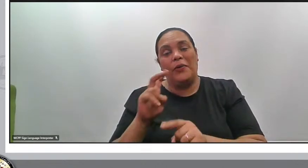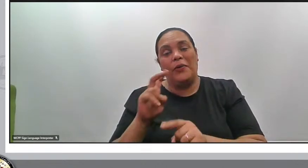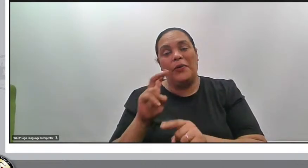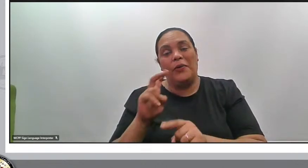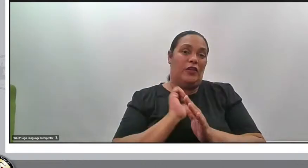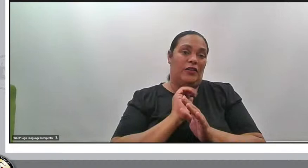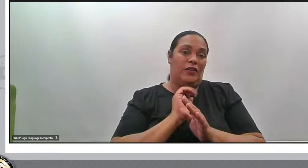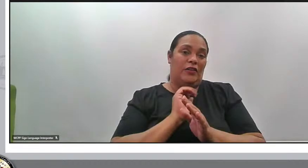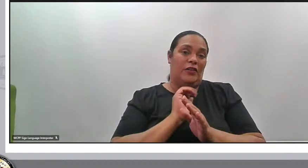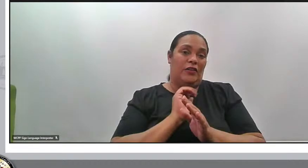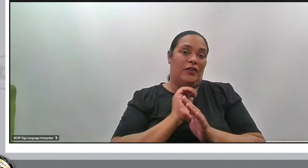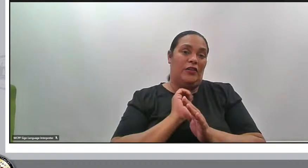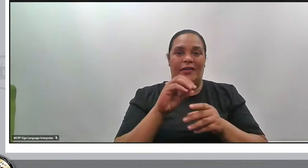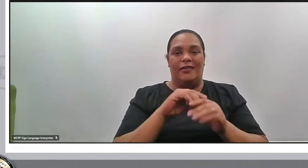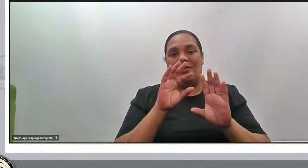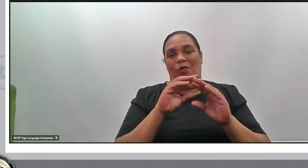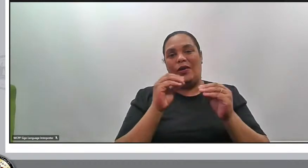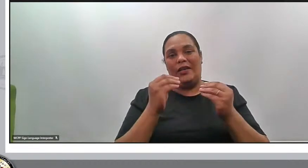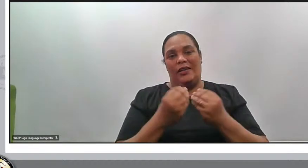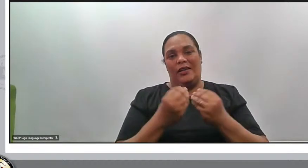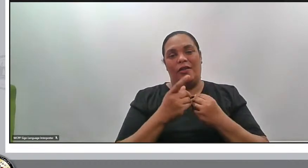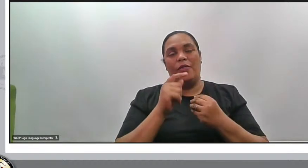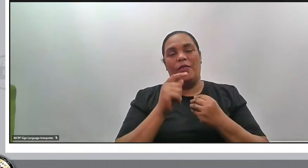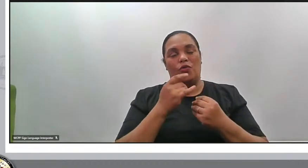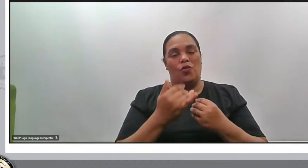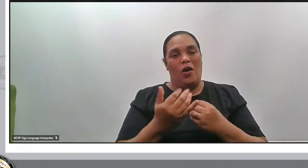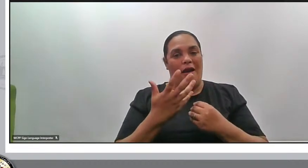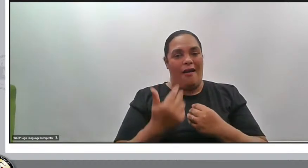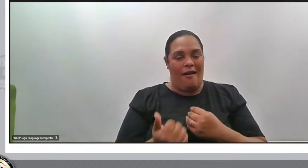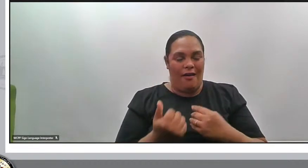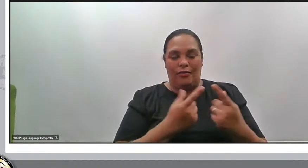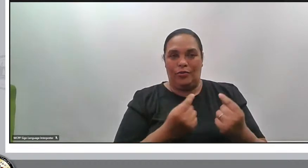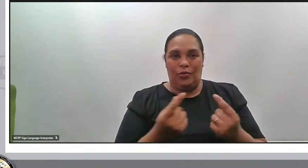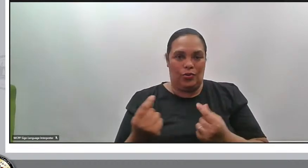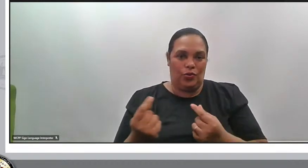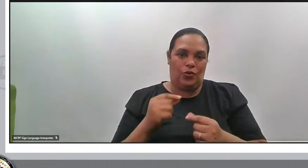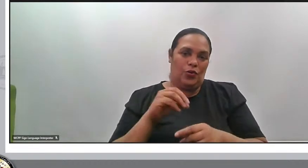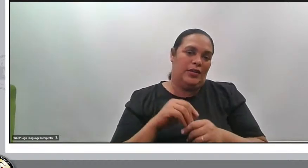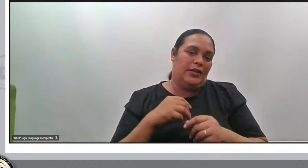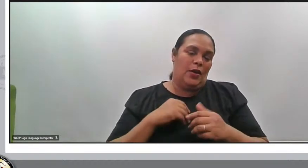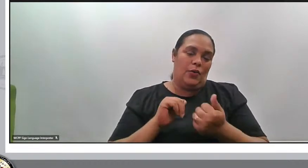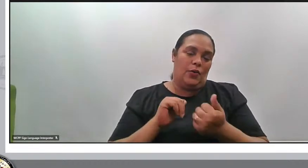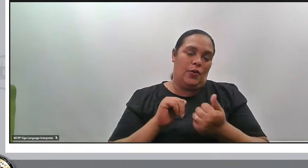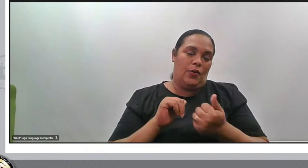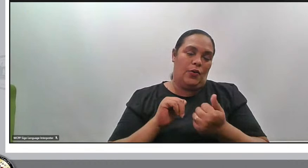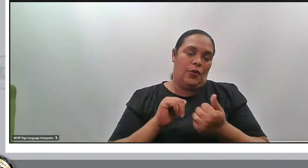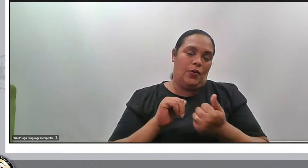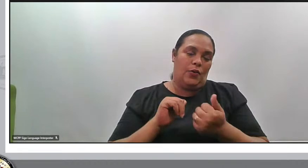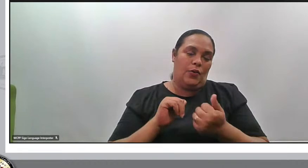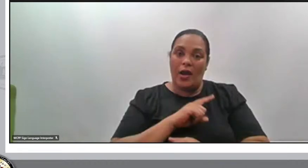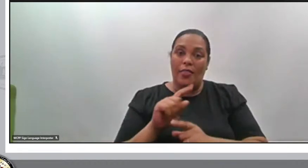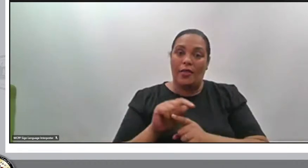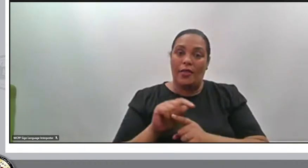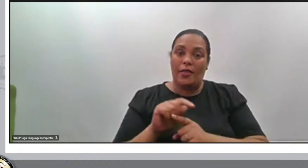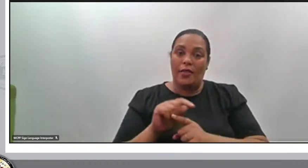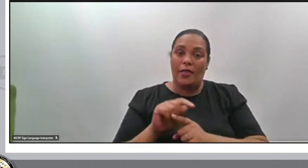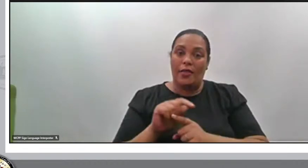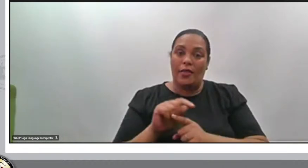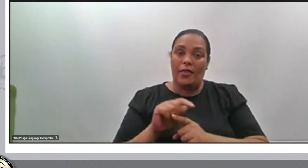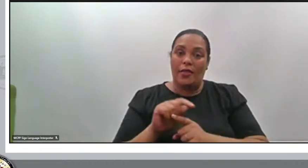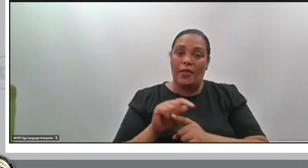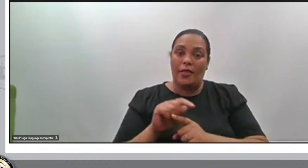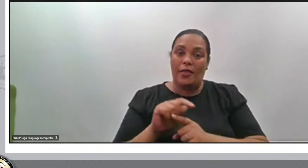including leaders within the organization, are at the cusp of our game. And so therefore, the training is for